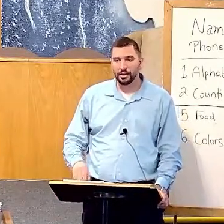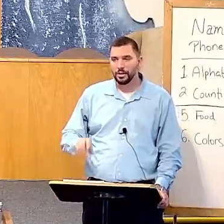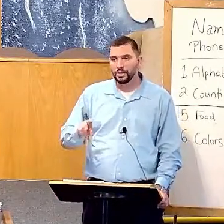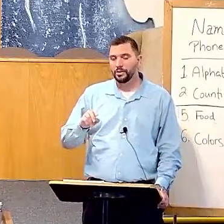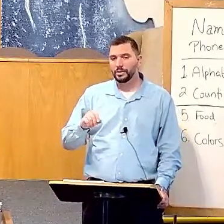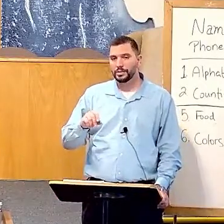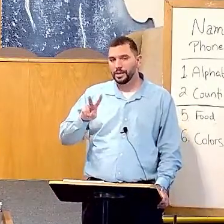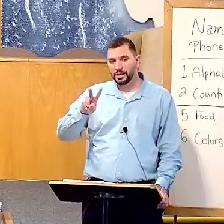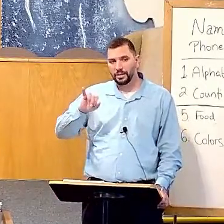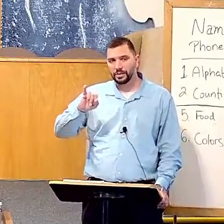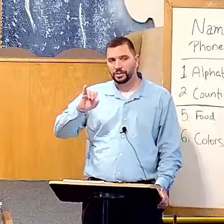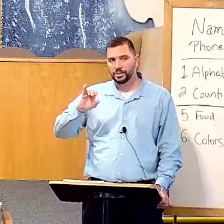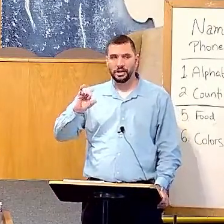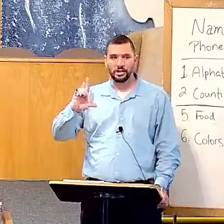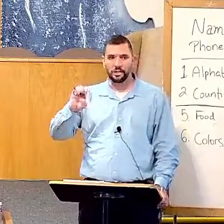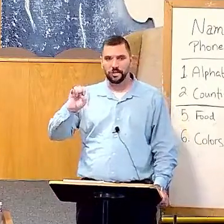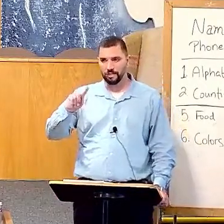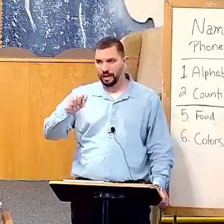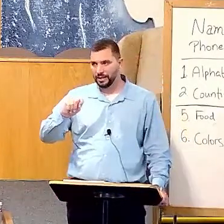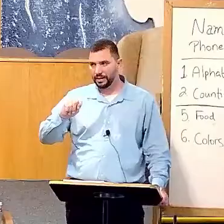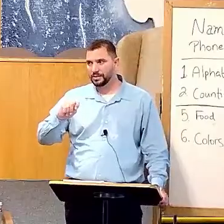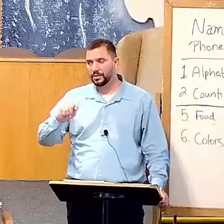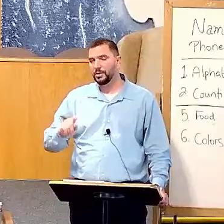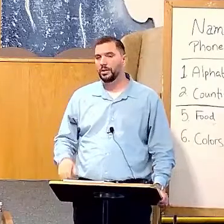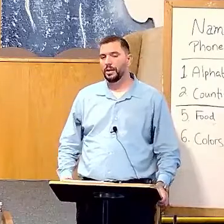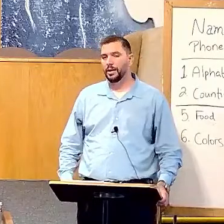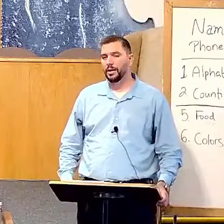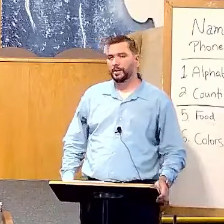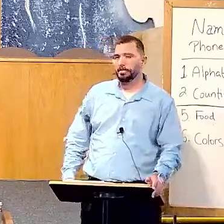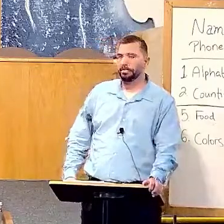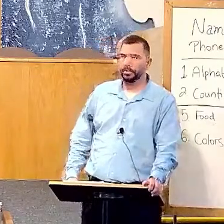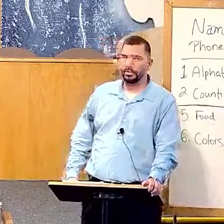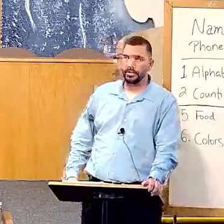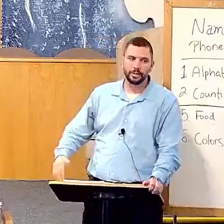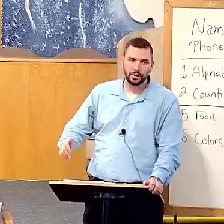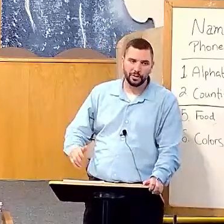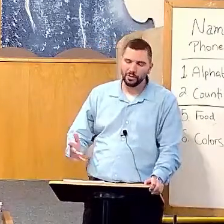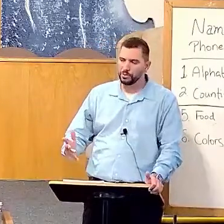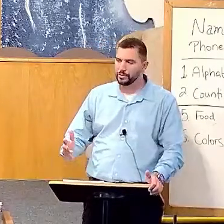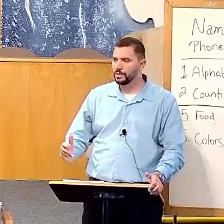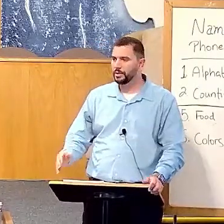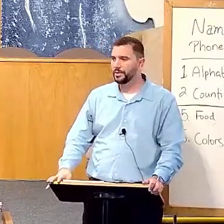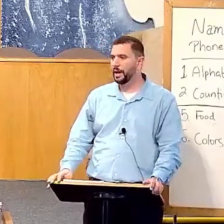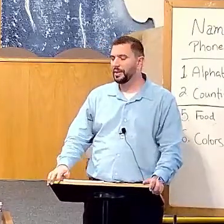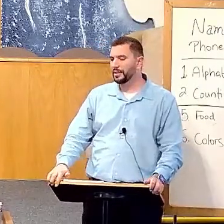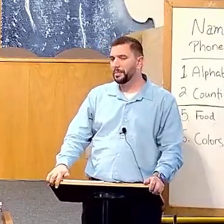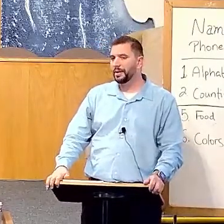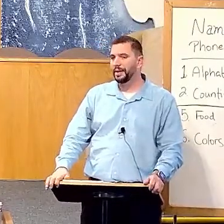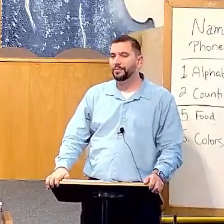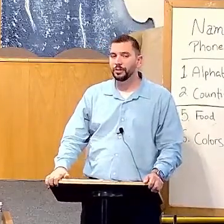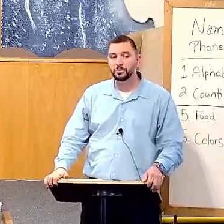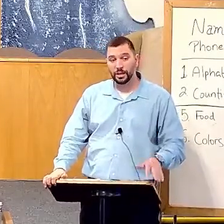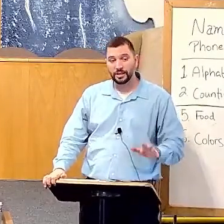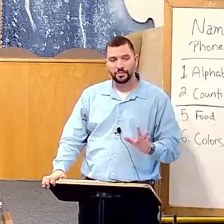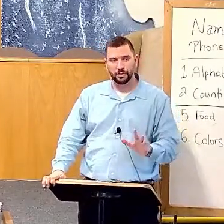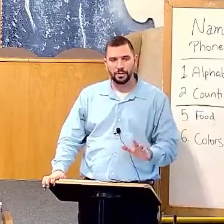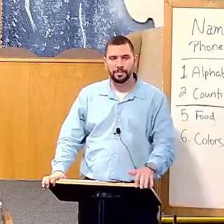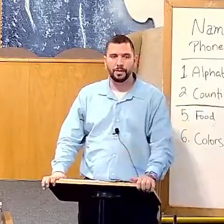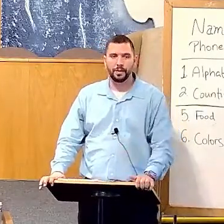you could spell violet, or indigo. All those, I think they might have some signs for them, but the